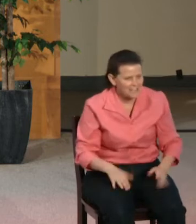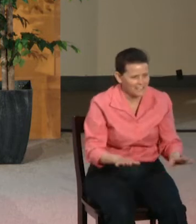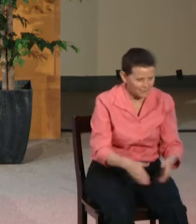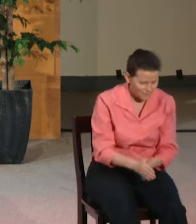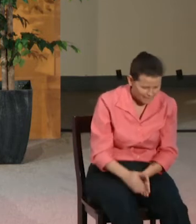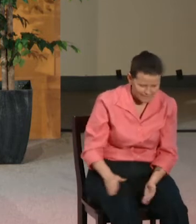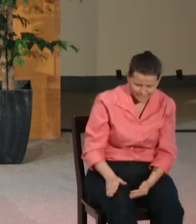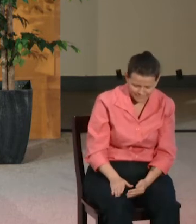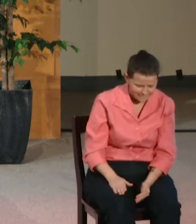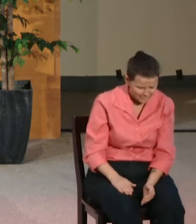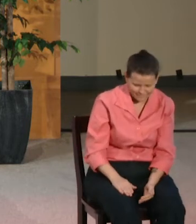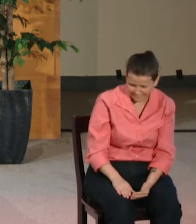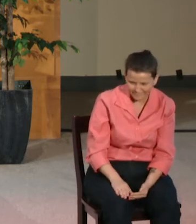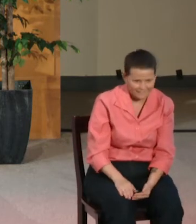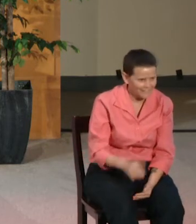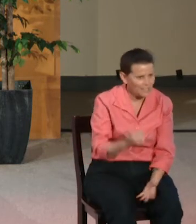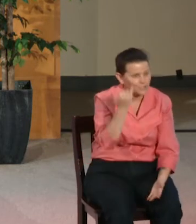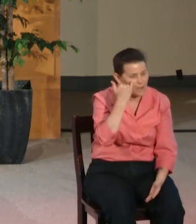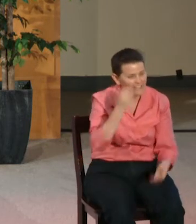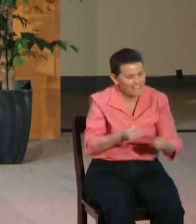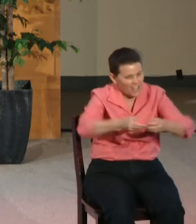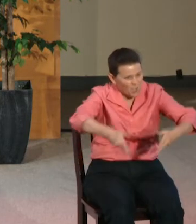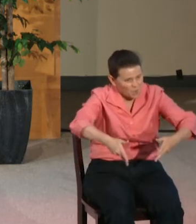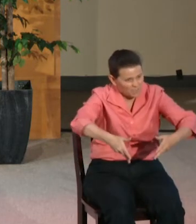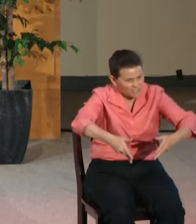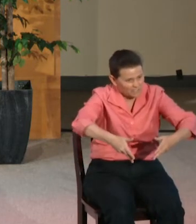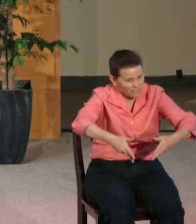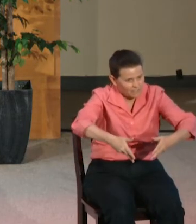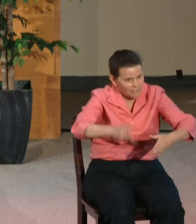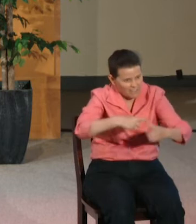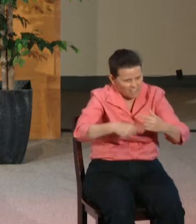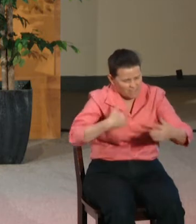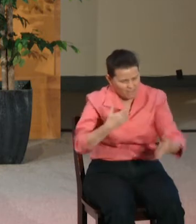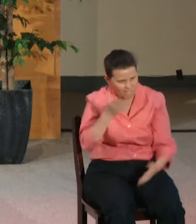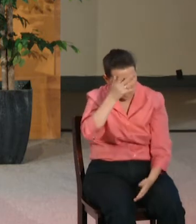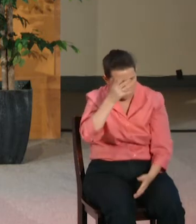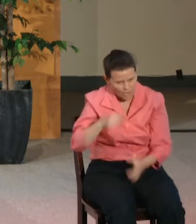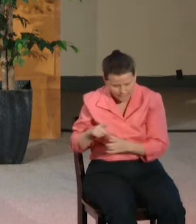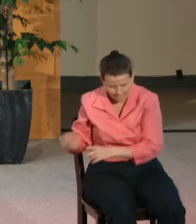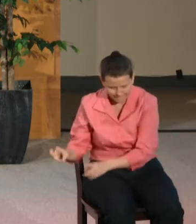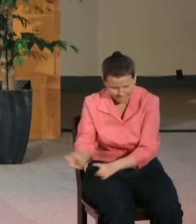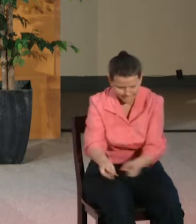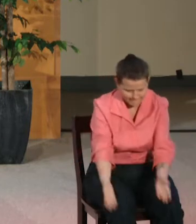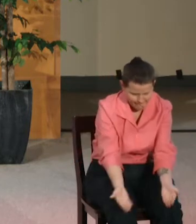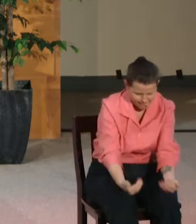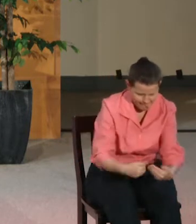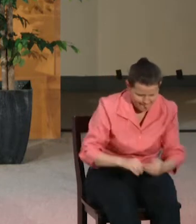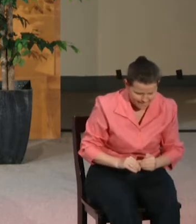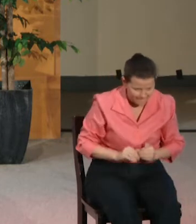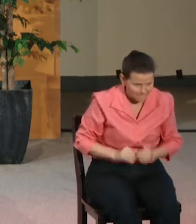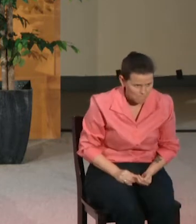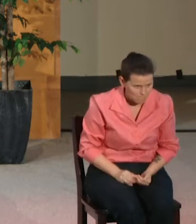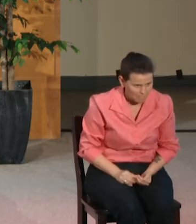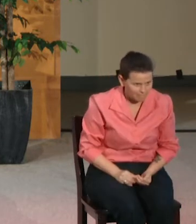some point in time, they lose it. It's there on the ice, and the father's got to get it and get it back up on his feet off of that ice